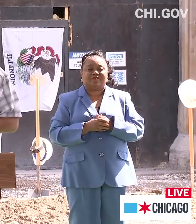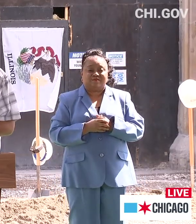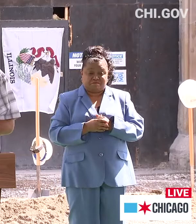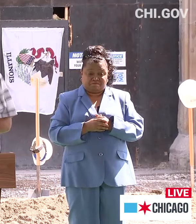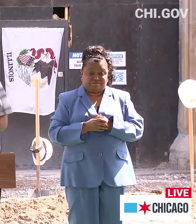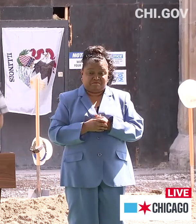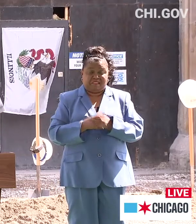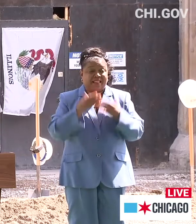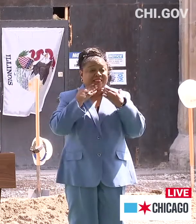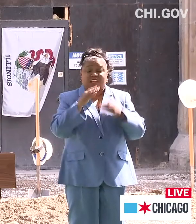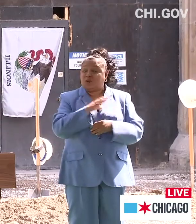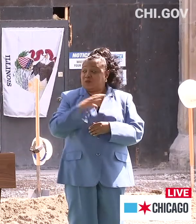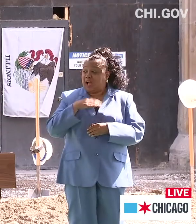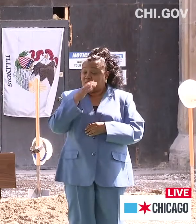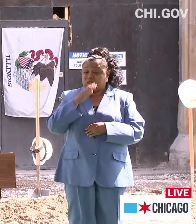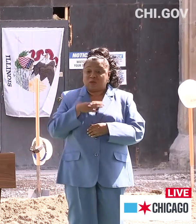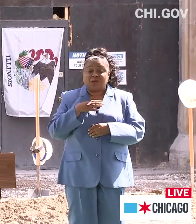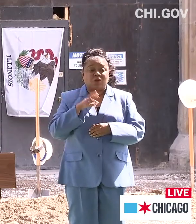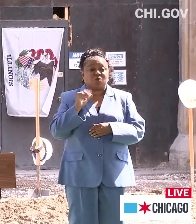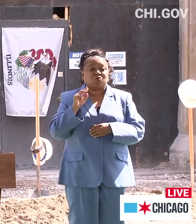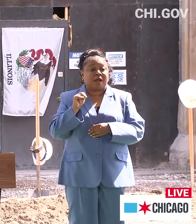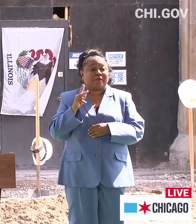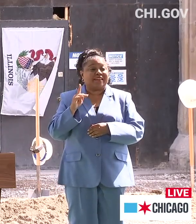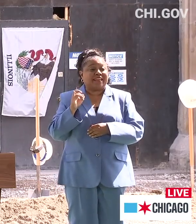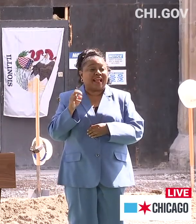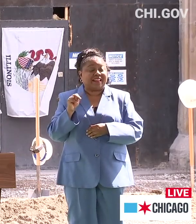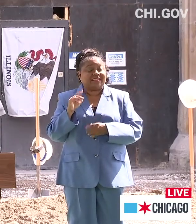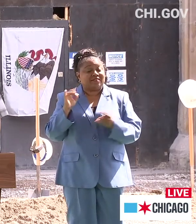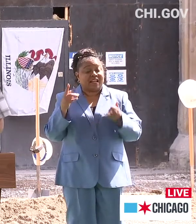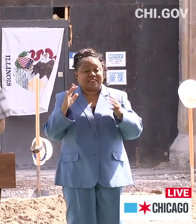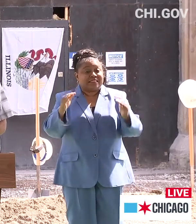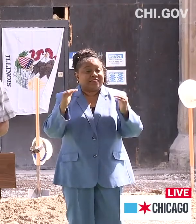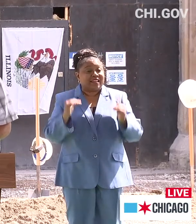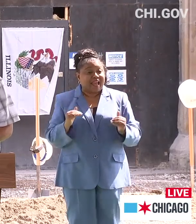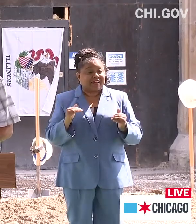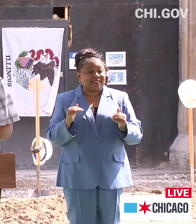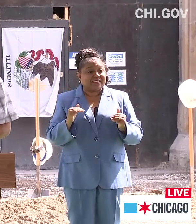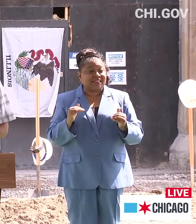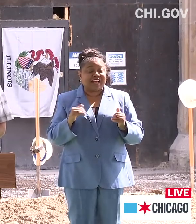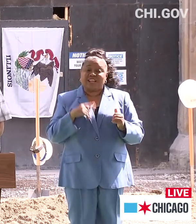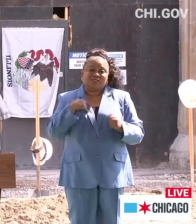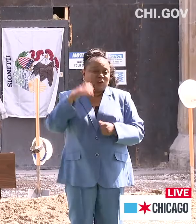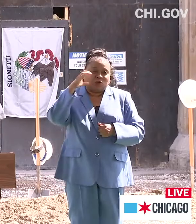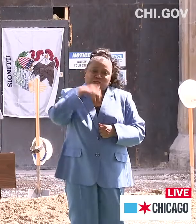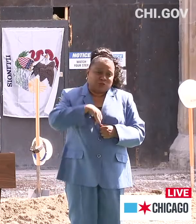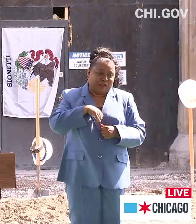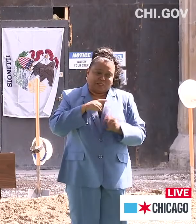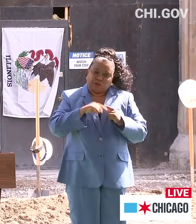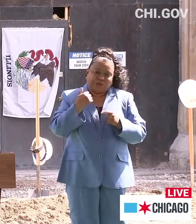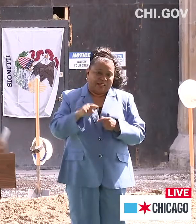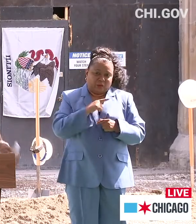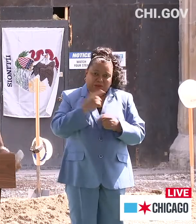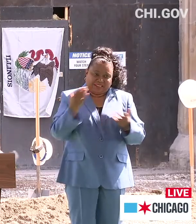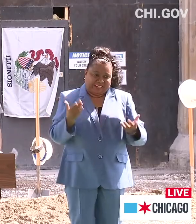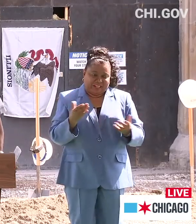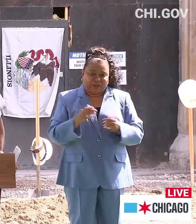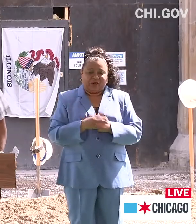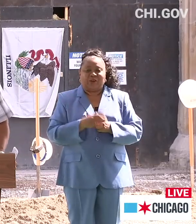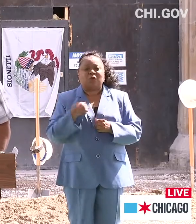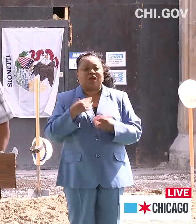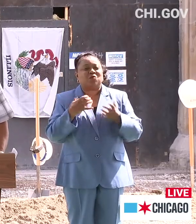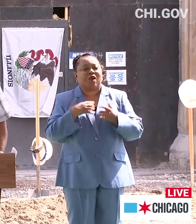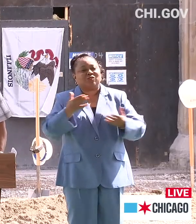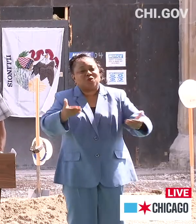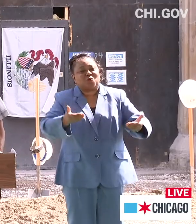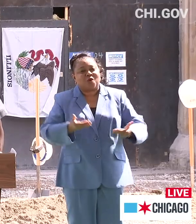All righty. Thank you, Congresswoman Robin Kelly. All right, our next speaker is no stranger to anyone here. We